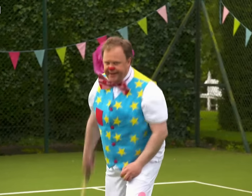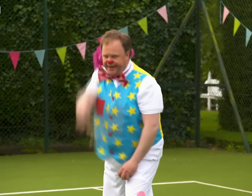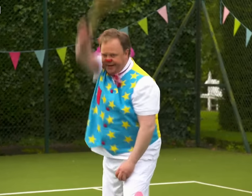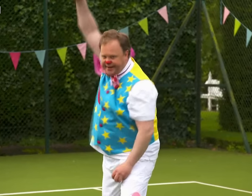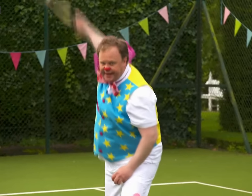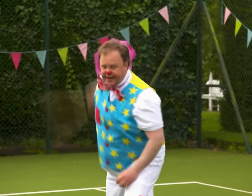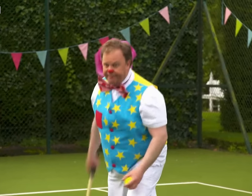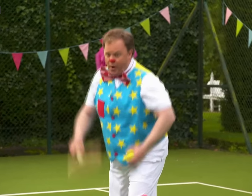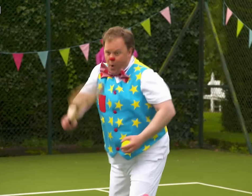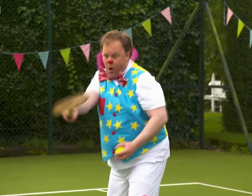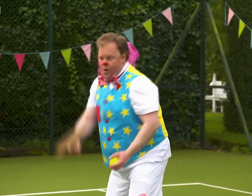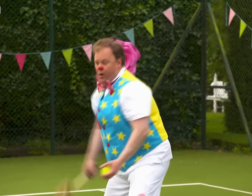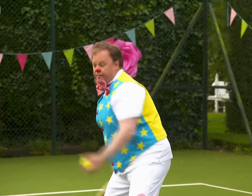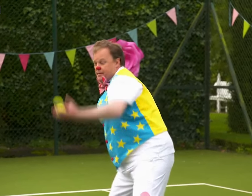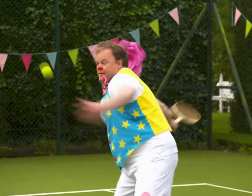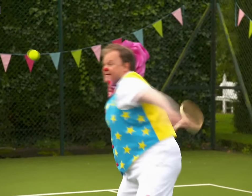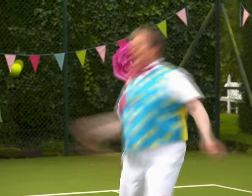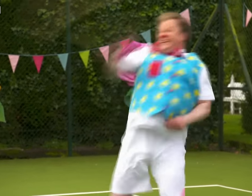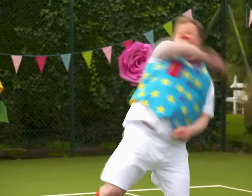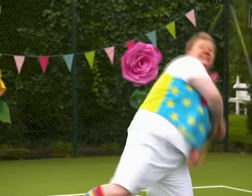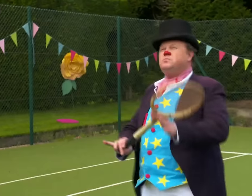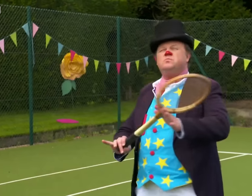next point wins the trophy.